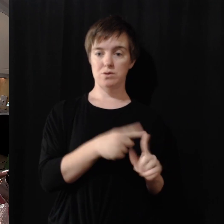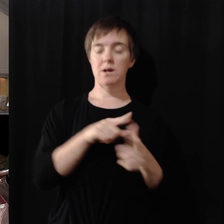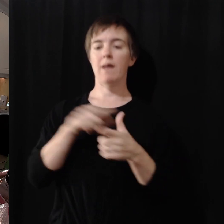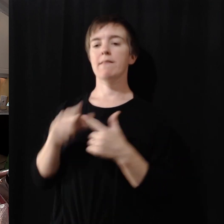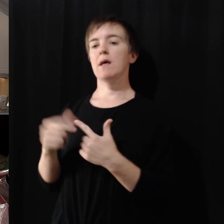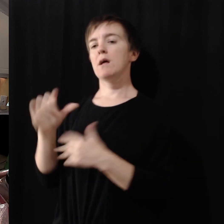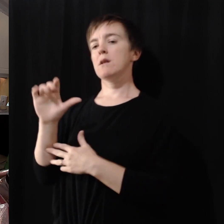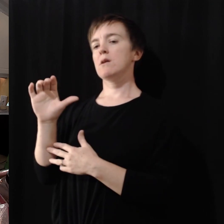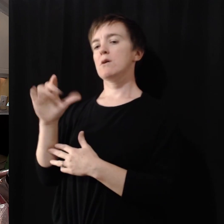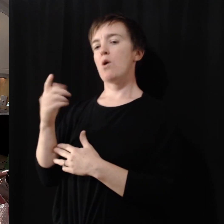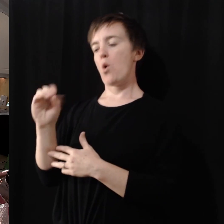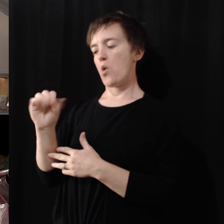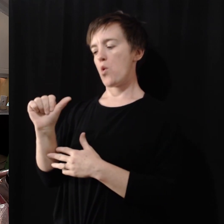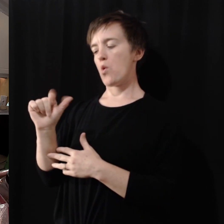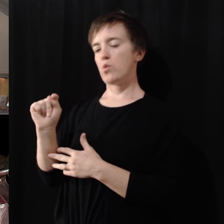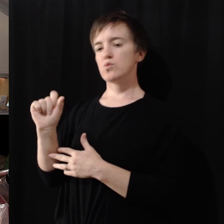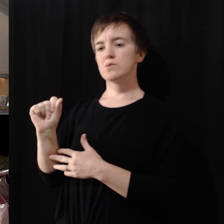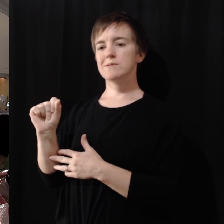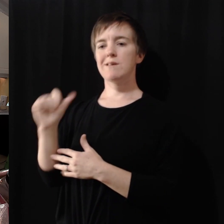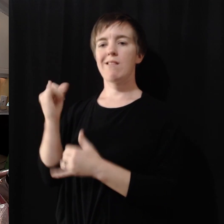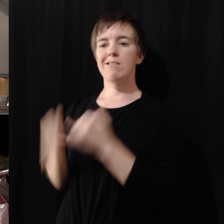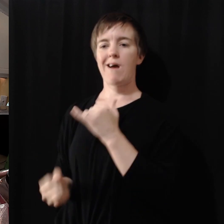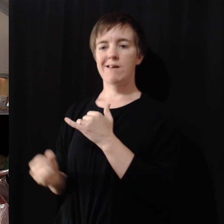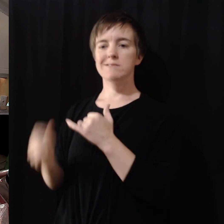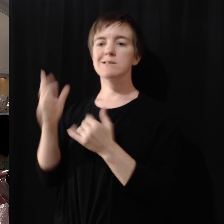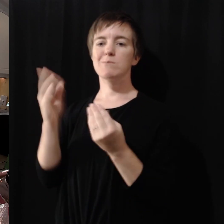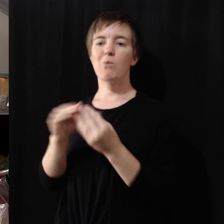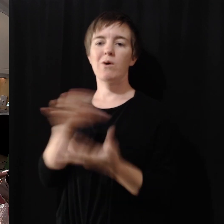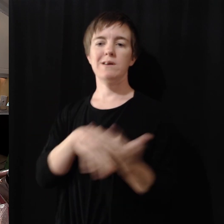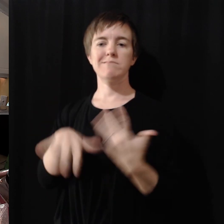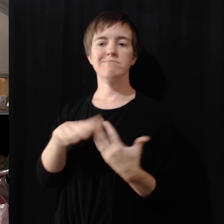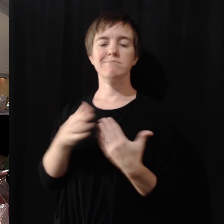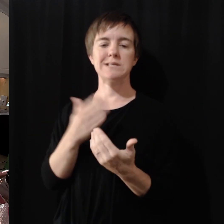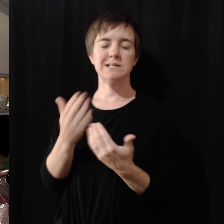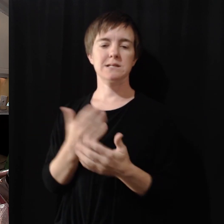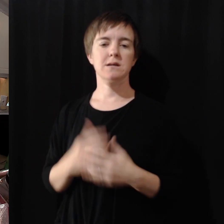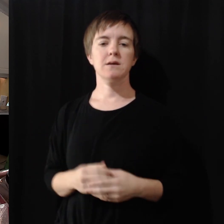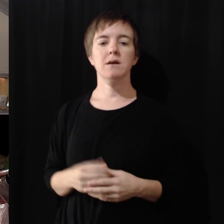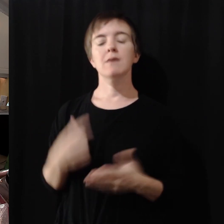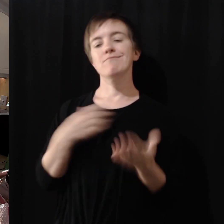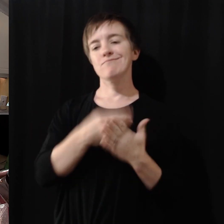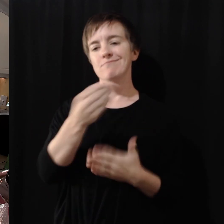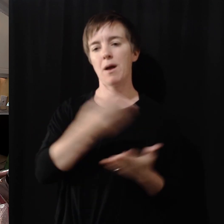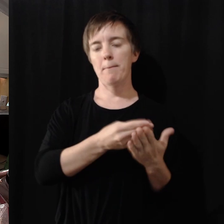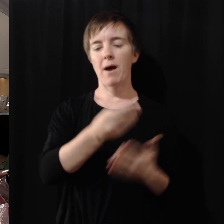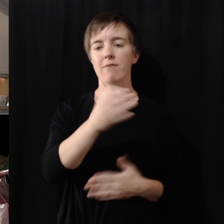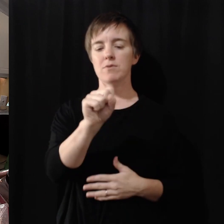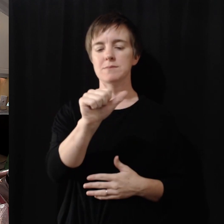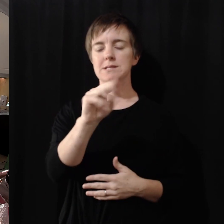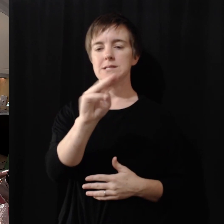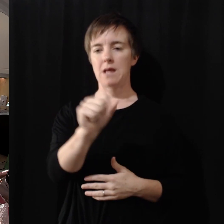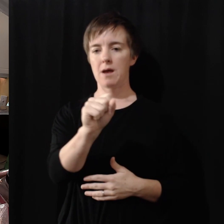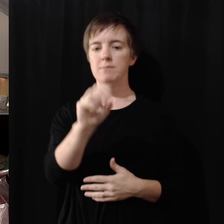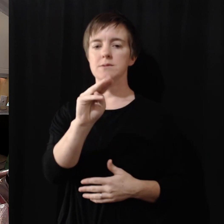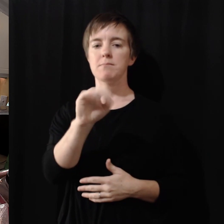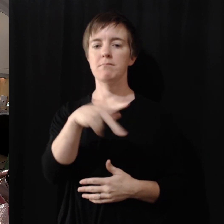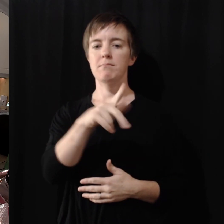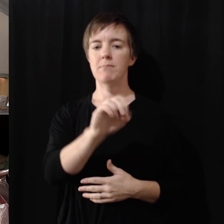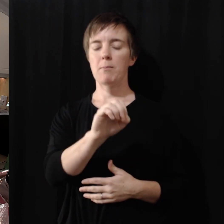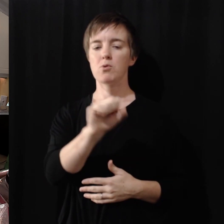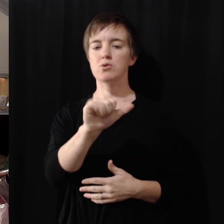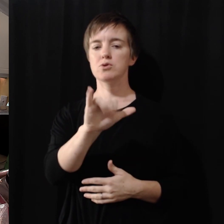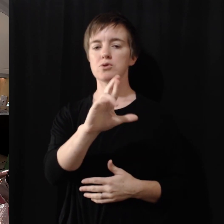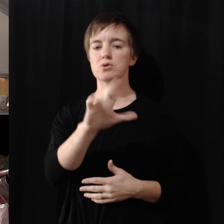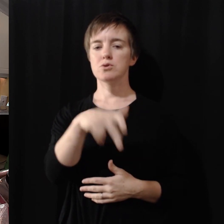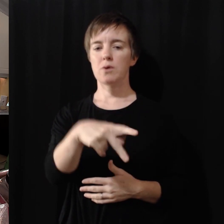because it's easier to mix it in that way. So maple syrup, I get it from Sam's. We're going to do about a half